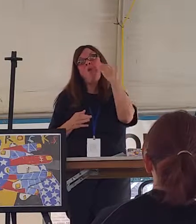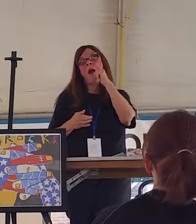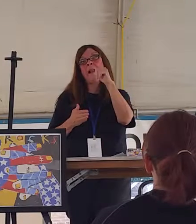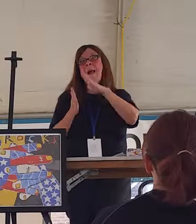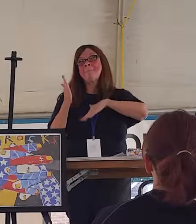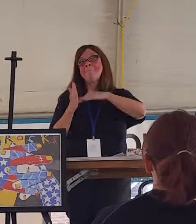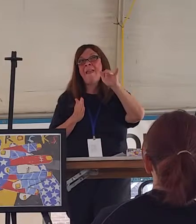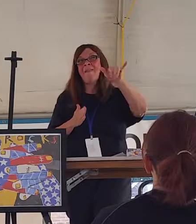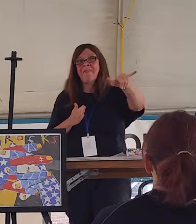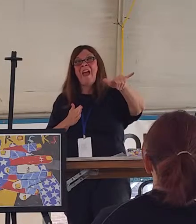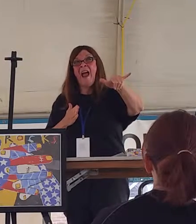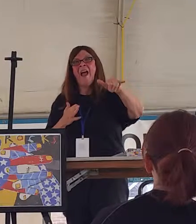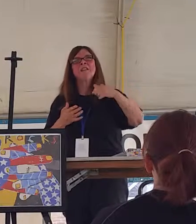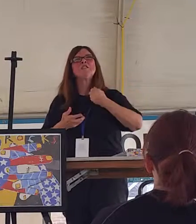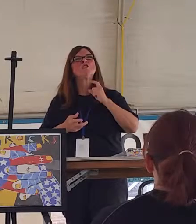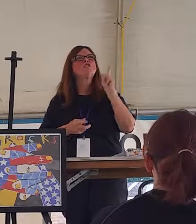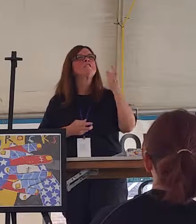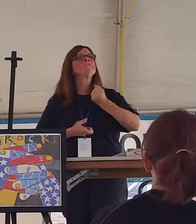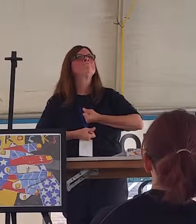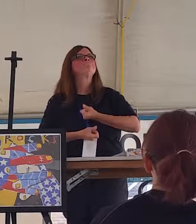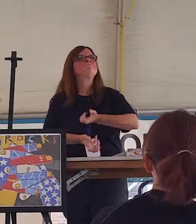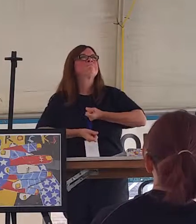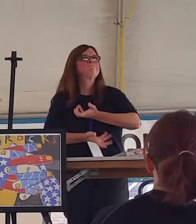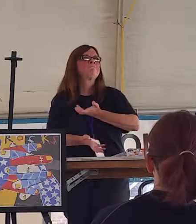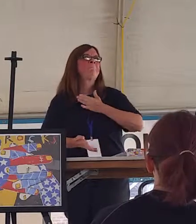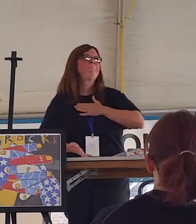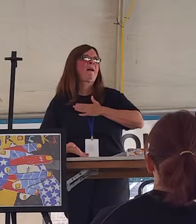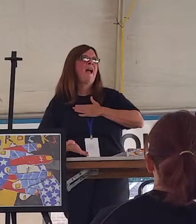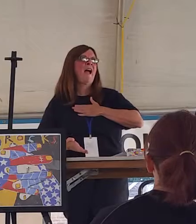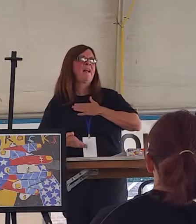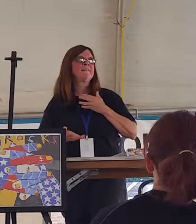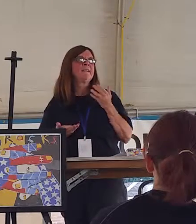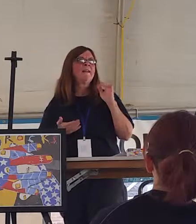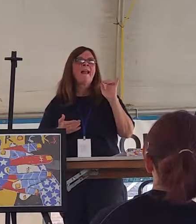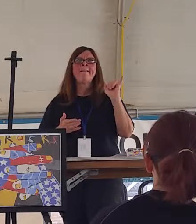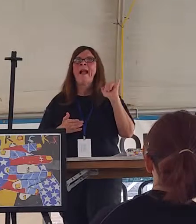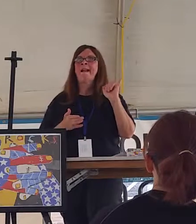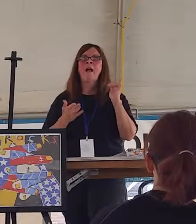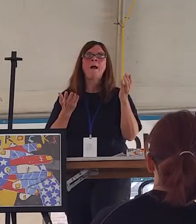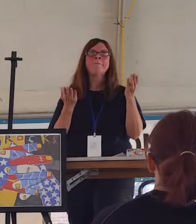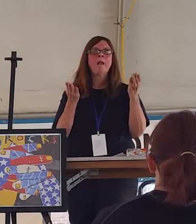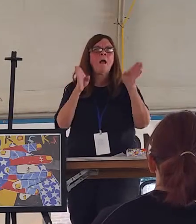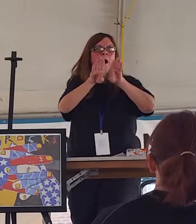Later on, I decided I was going to incorporate that into my painting and express my experience about that.